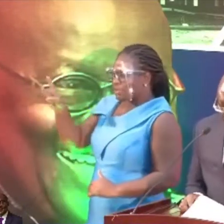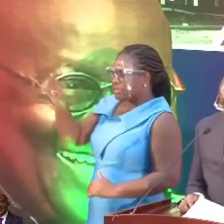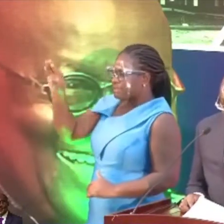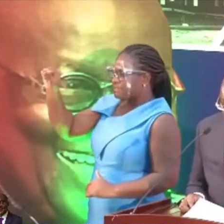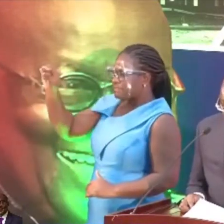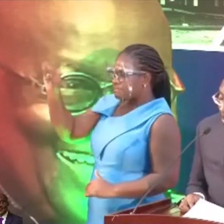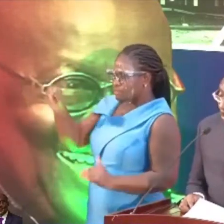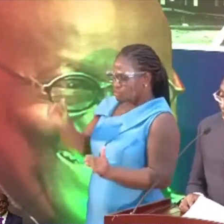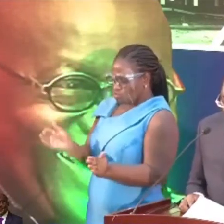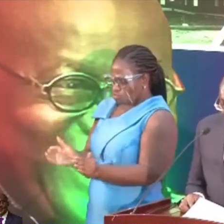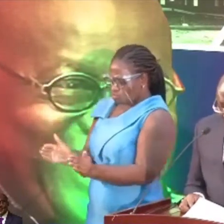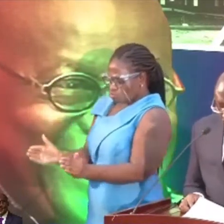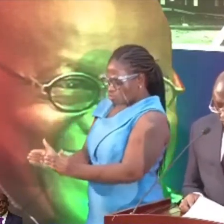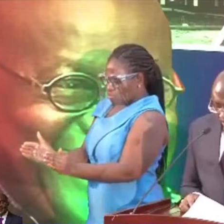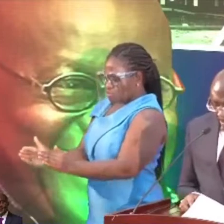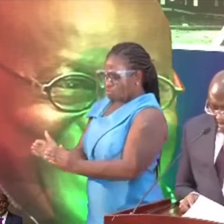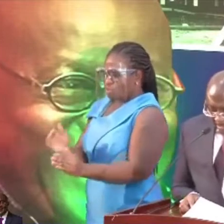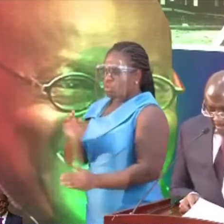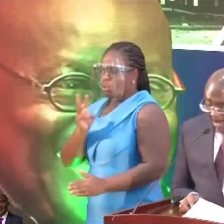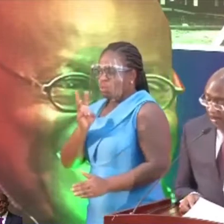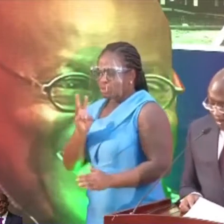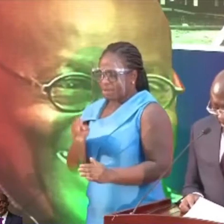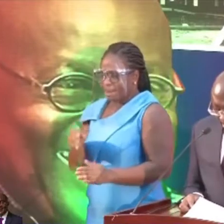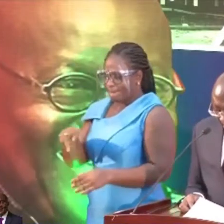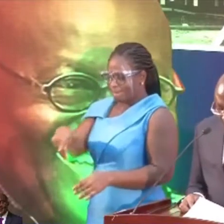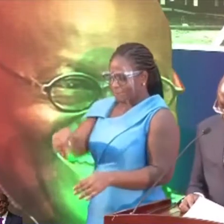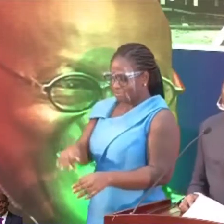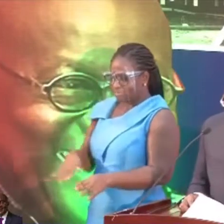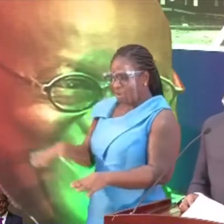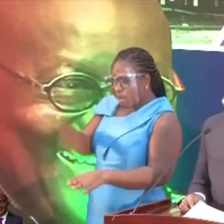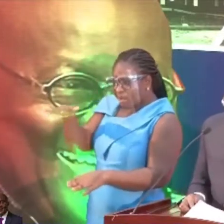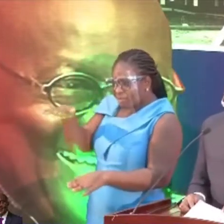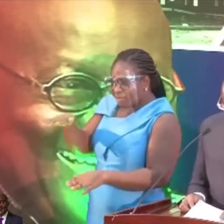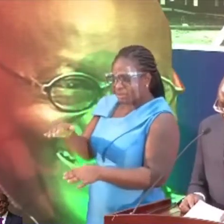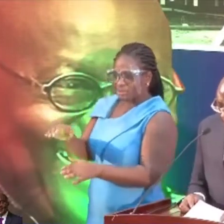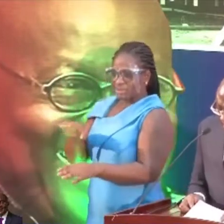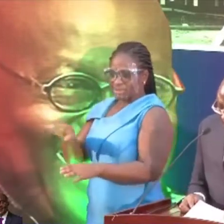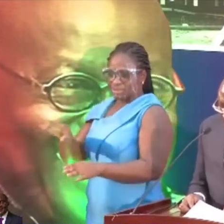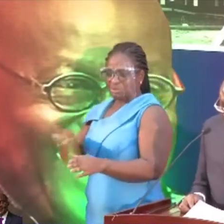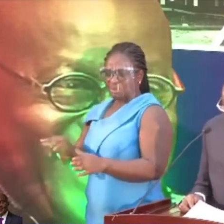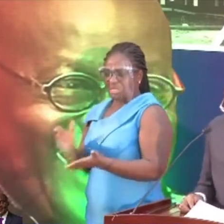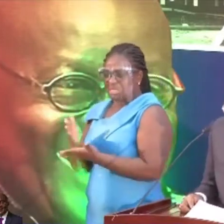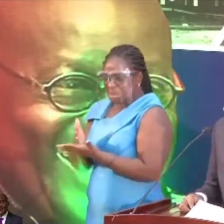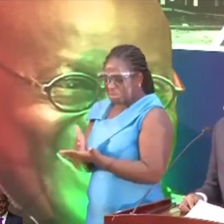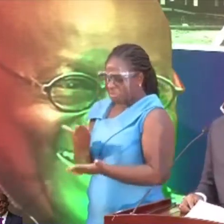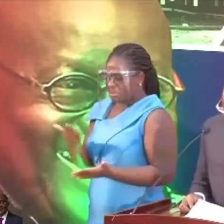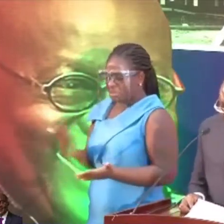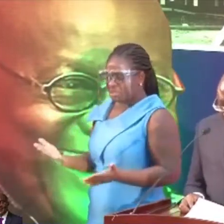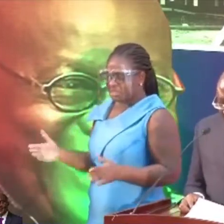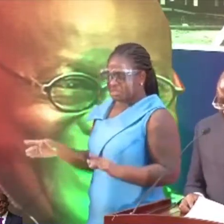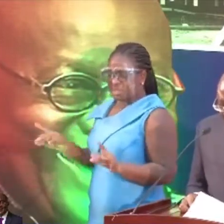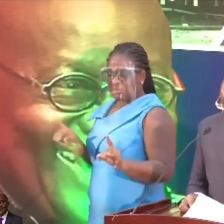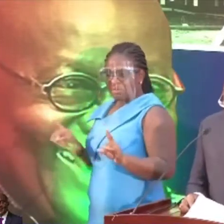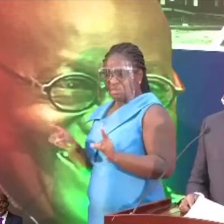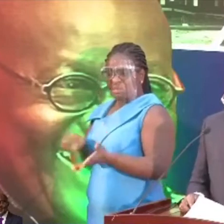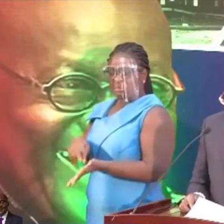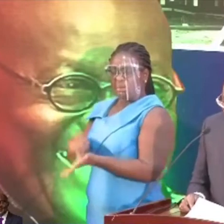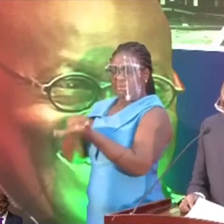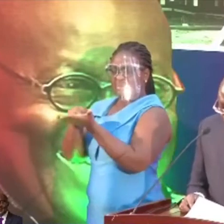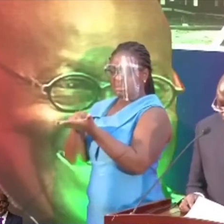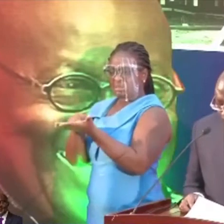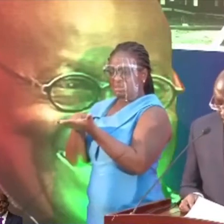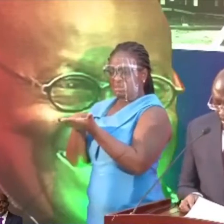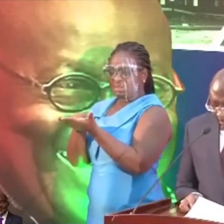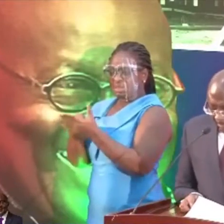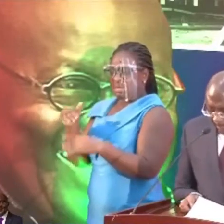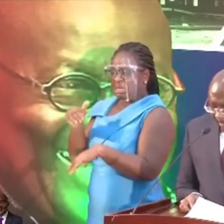151 small town piped water systems across this country. Some of the systems that have been rehabilitated are in